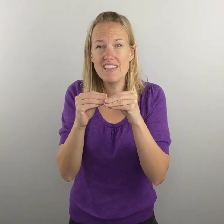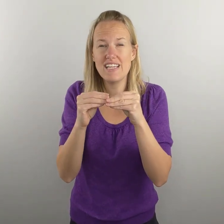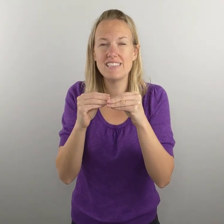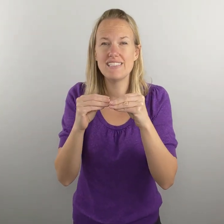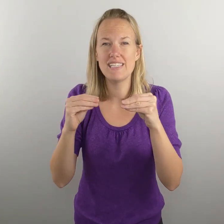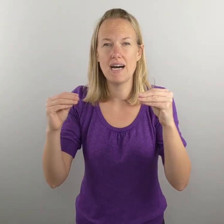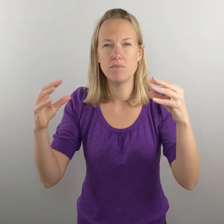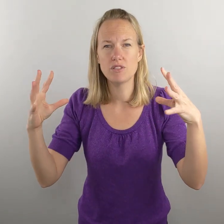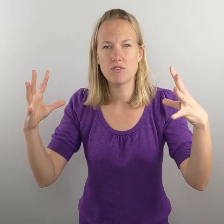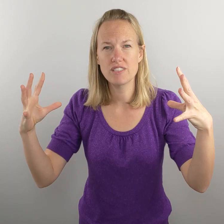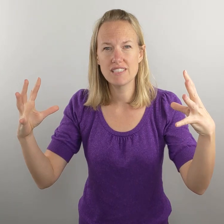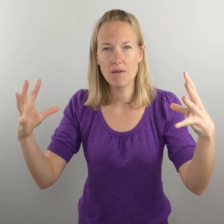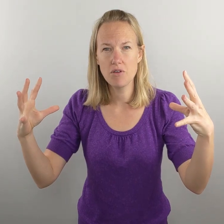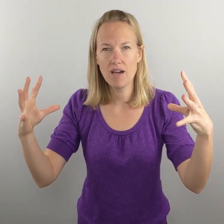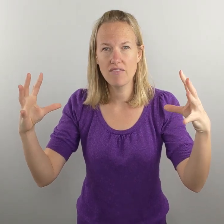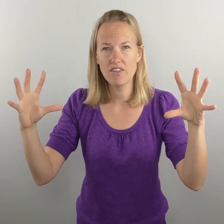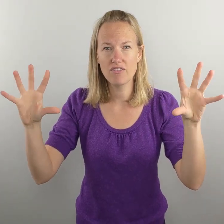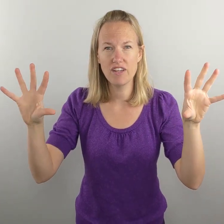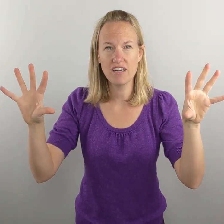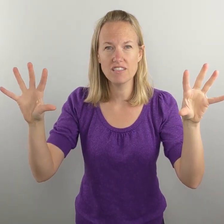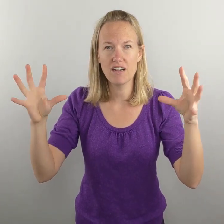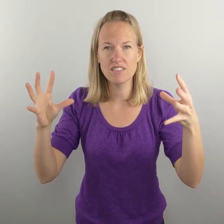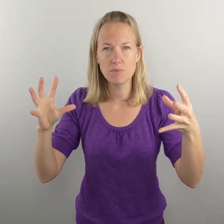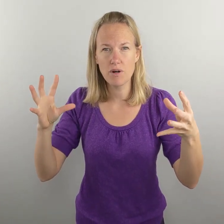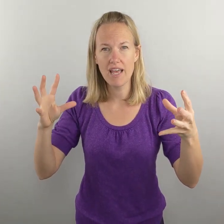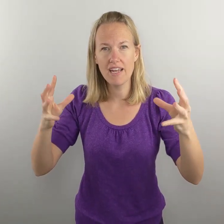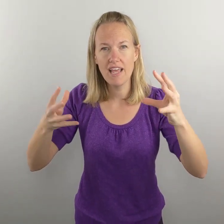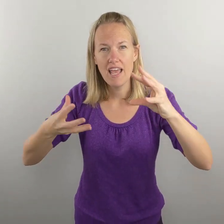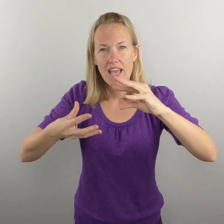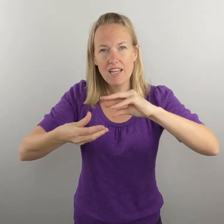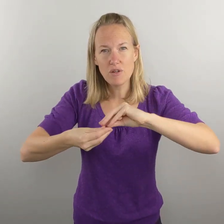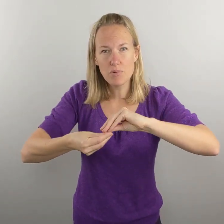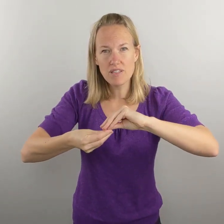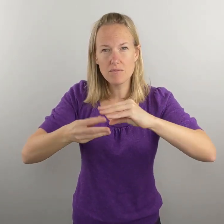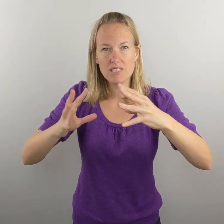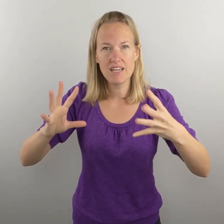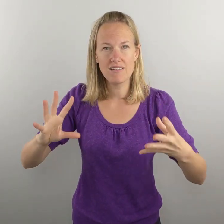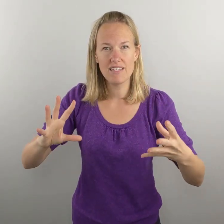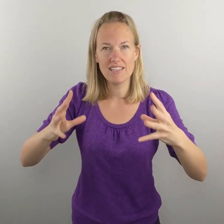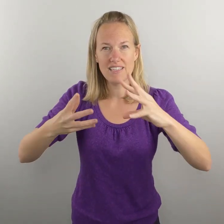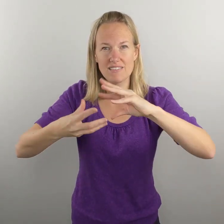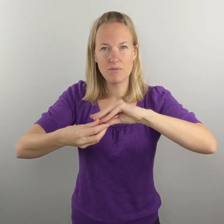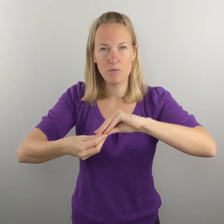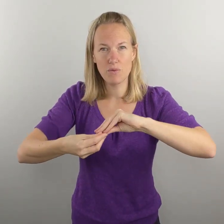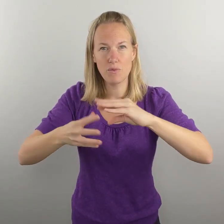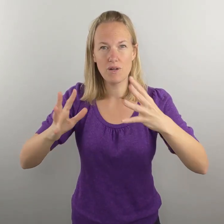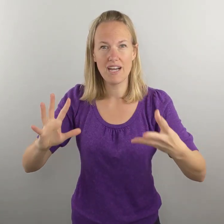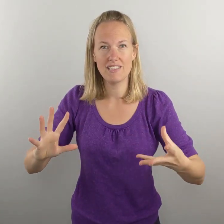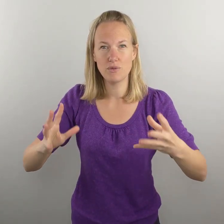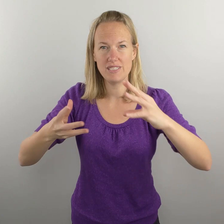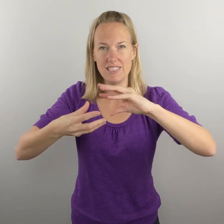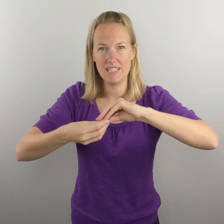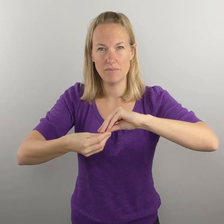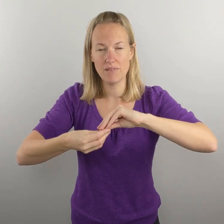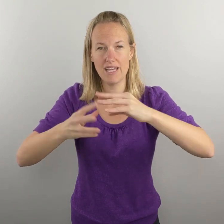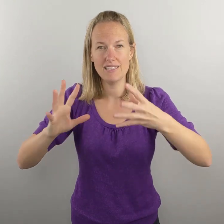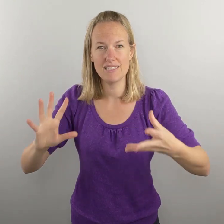then some. So for some, you have your fingers all spread and you bring them together like this. We're kind of twisting them, okay?